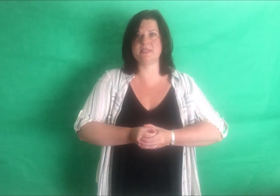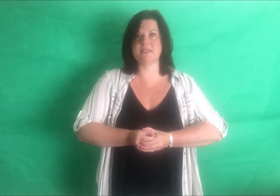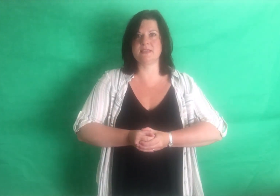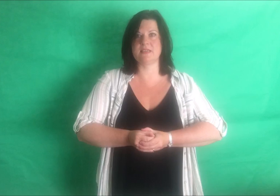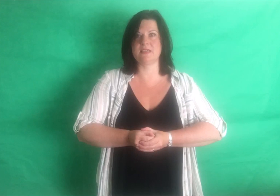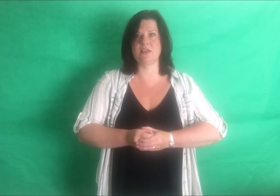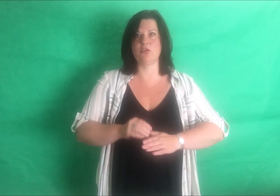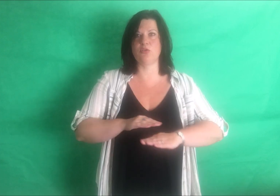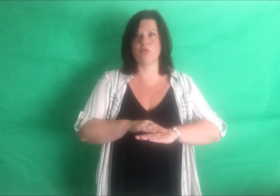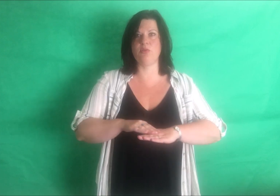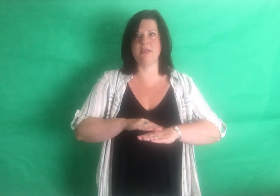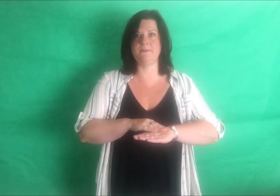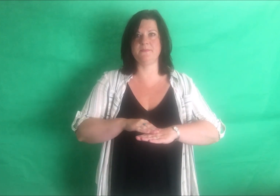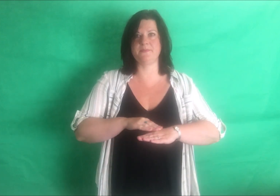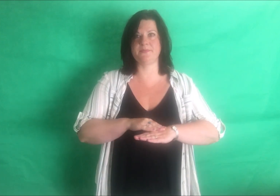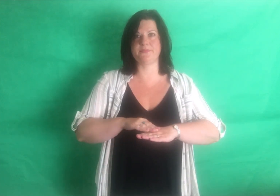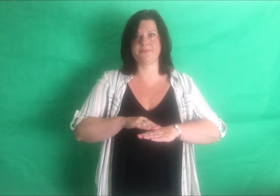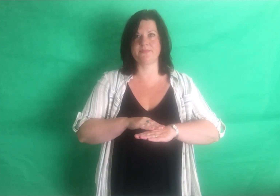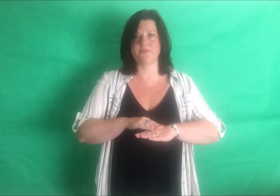Turnips cream.